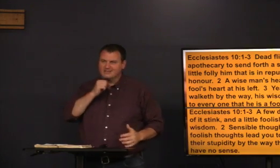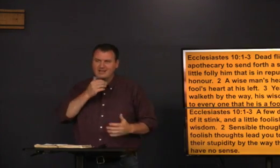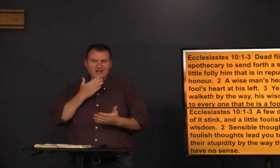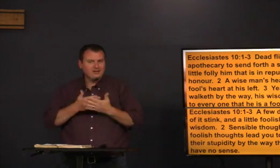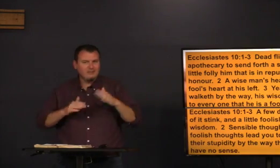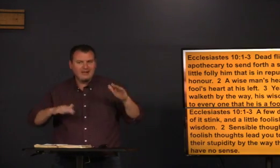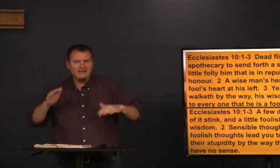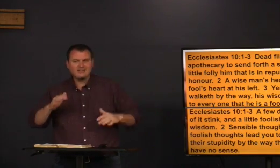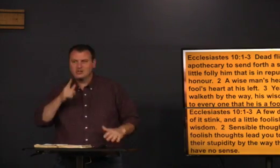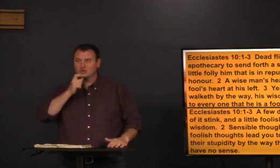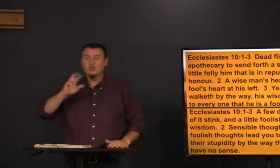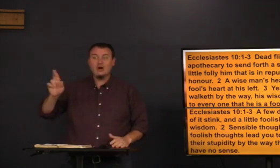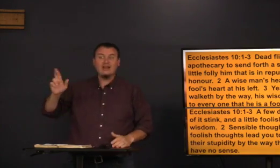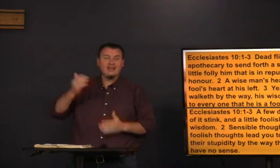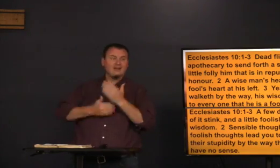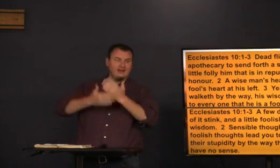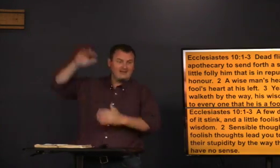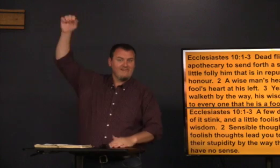Not good balance. Who right-handed?